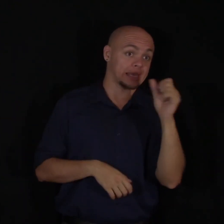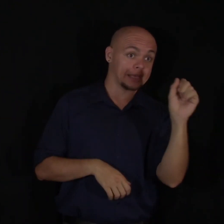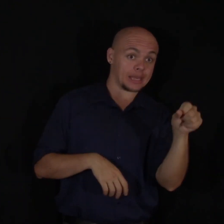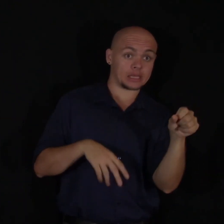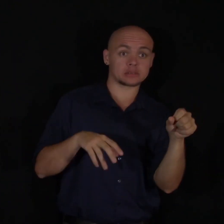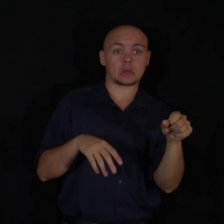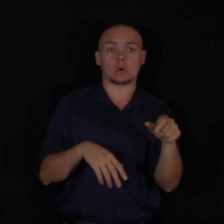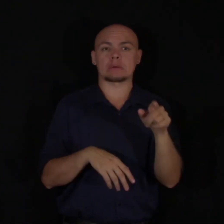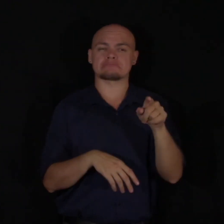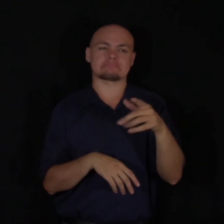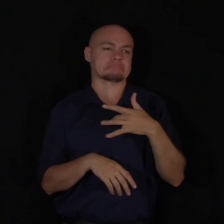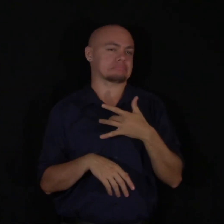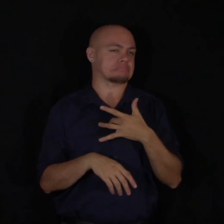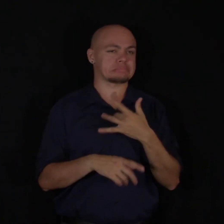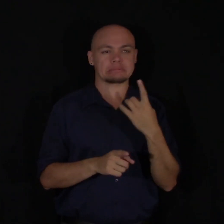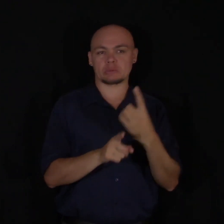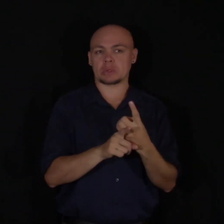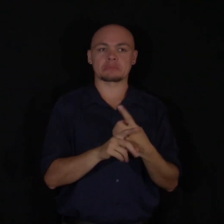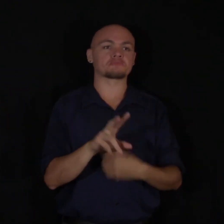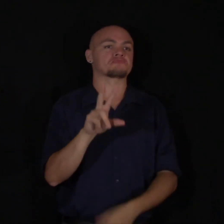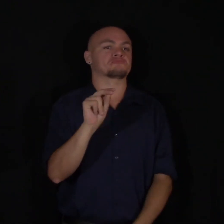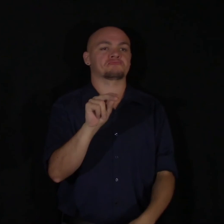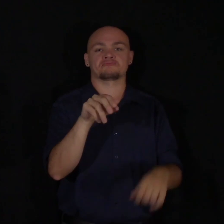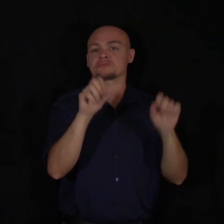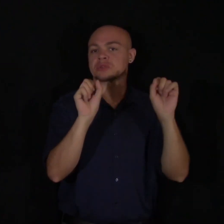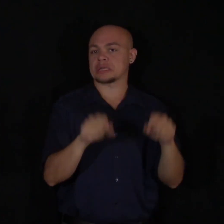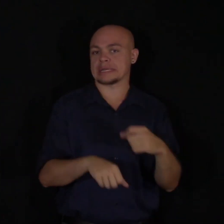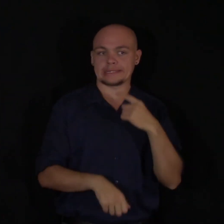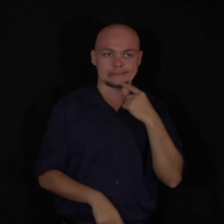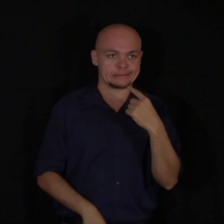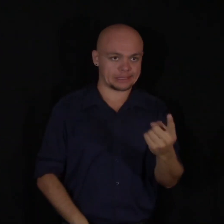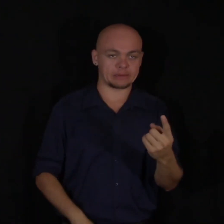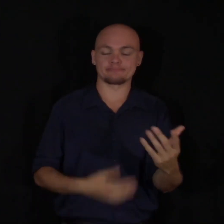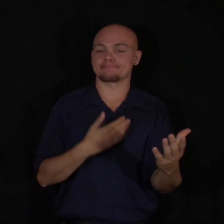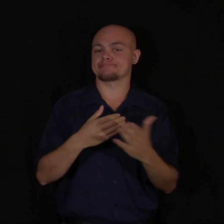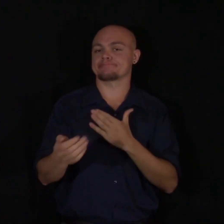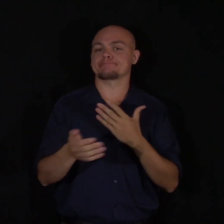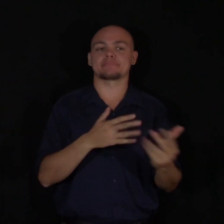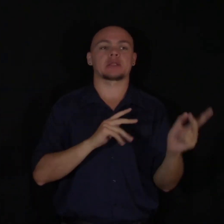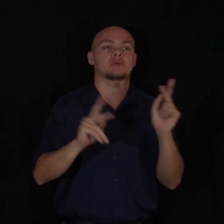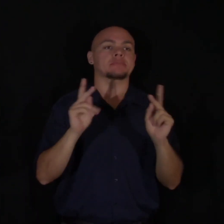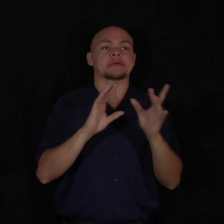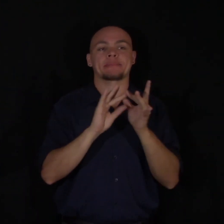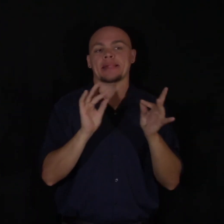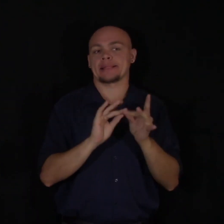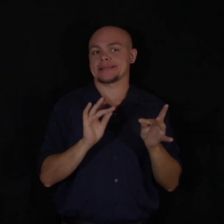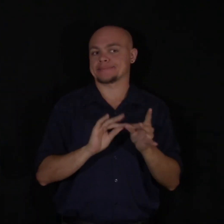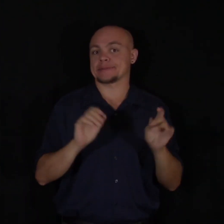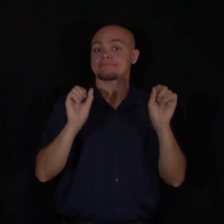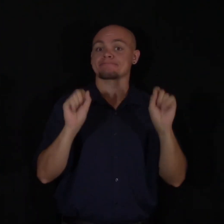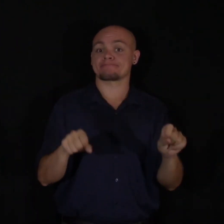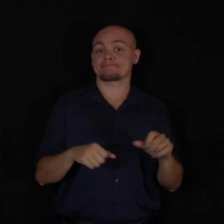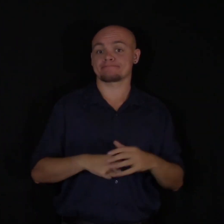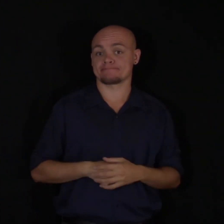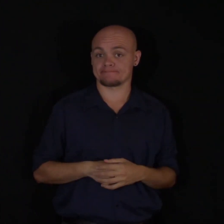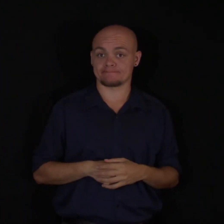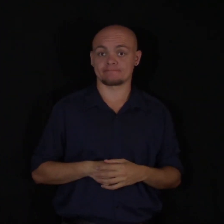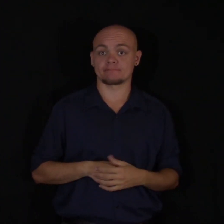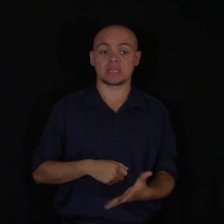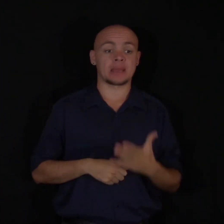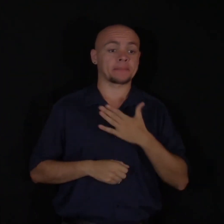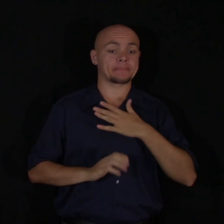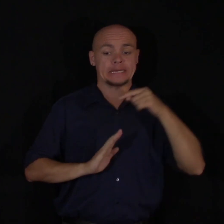if it just doesn't feel right to us, no matter what anybody says. It's my deepest